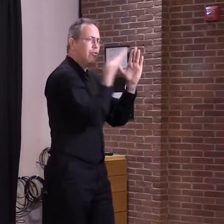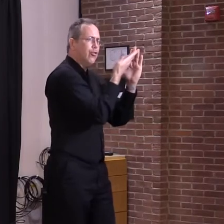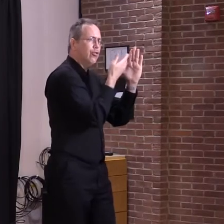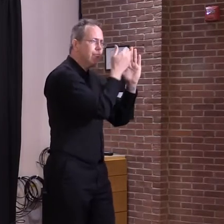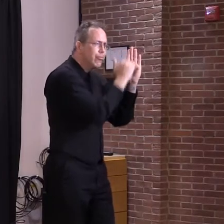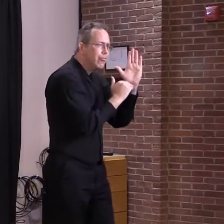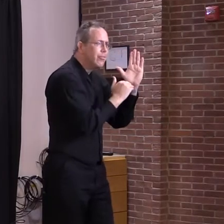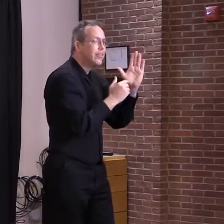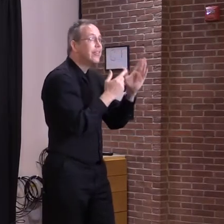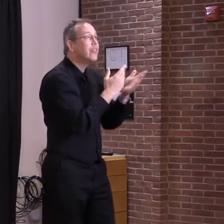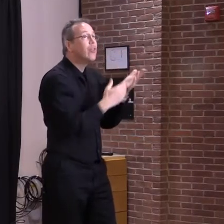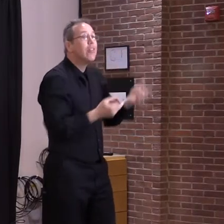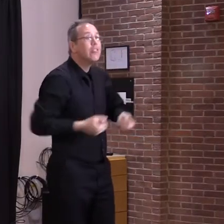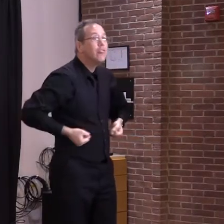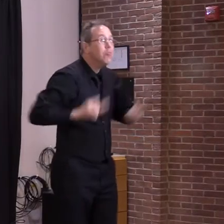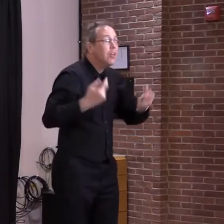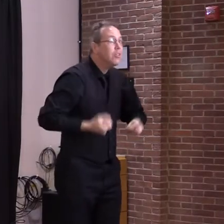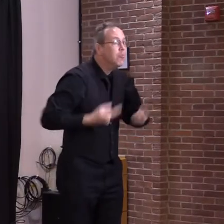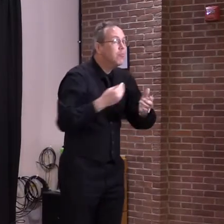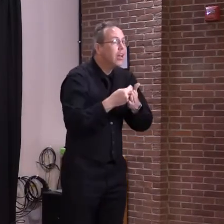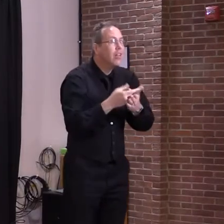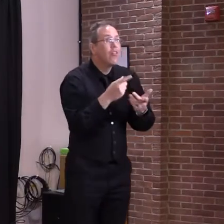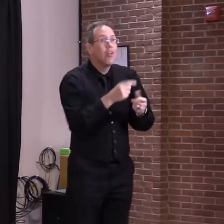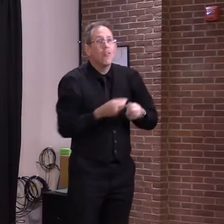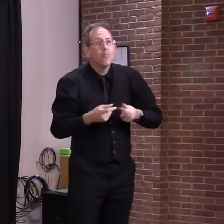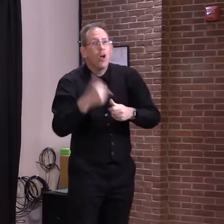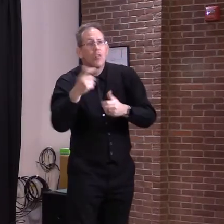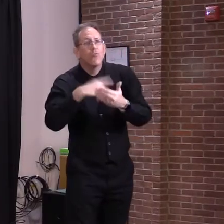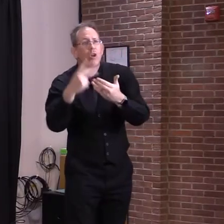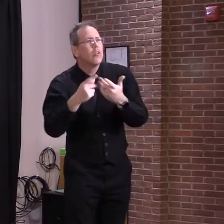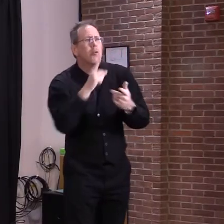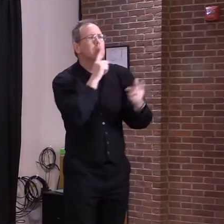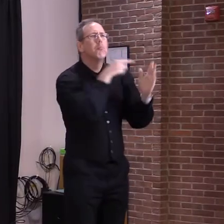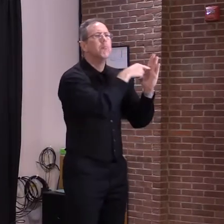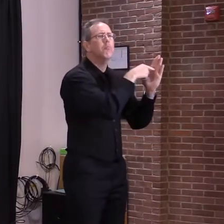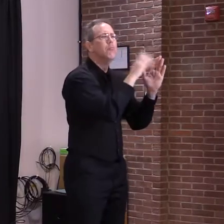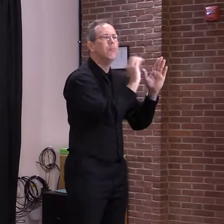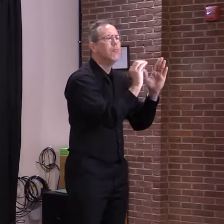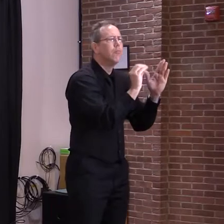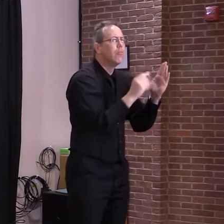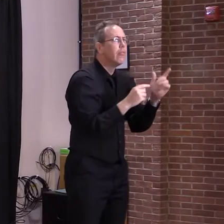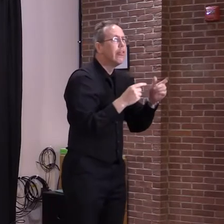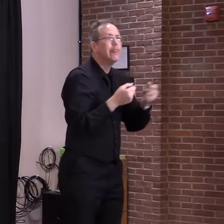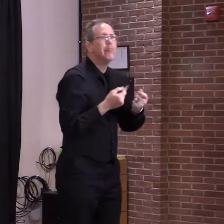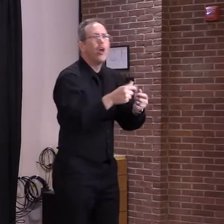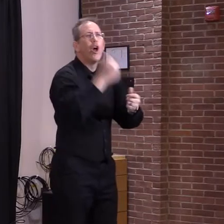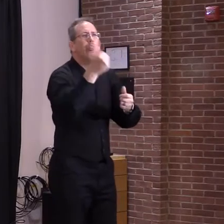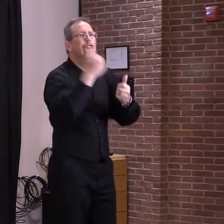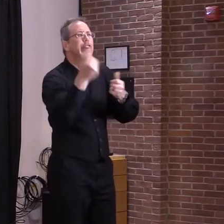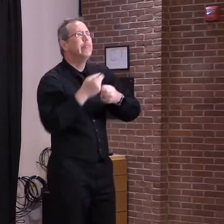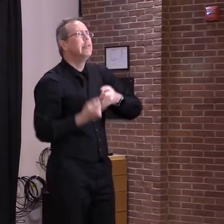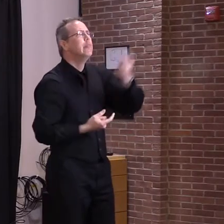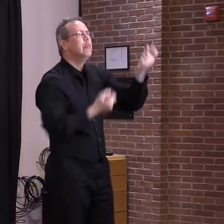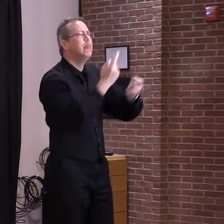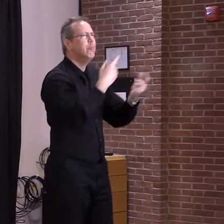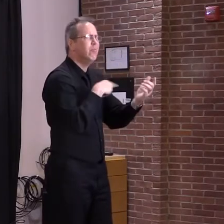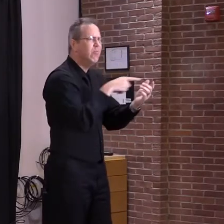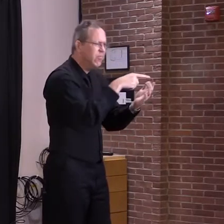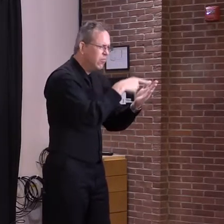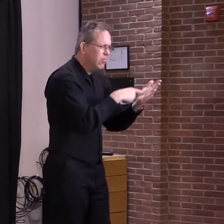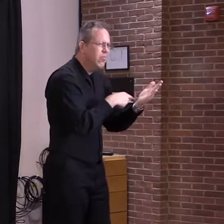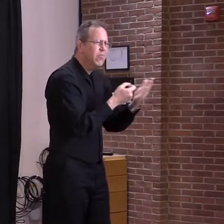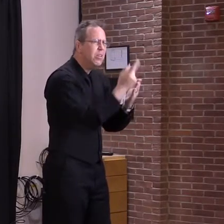placeholder in the budget saying so much for economic development. They just went and spent it on other things, which puts the Senate